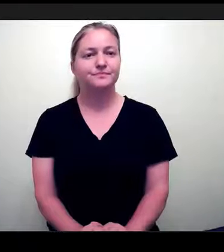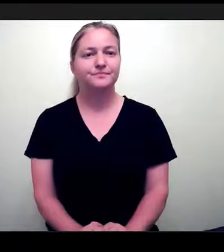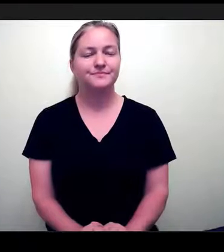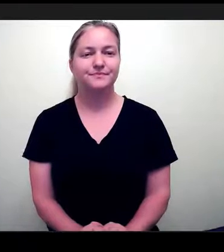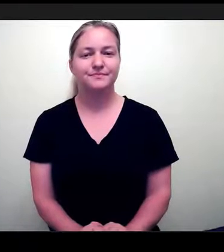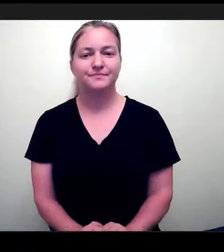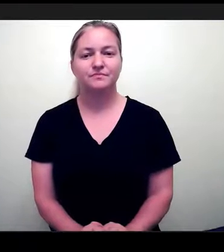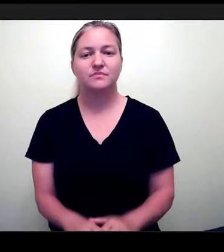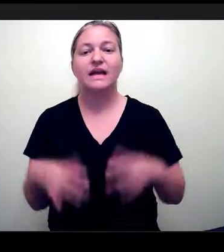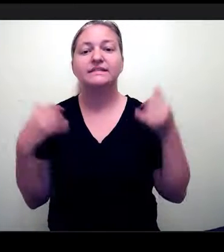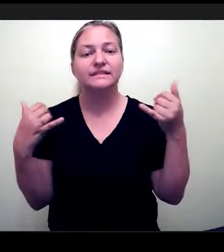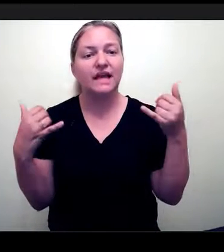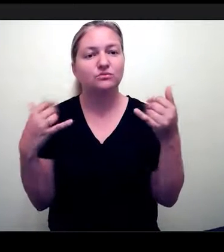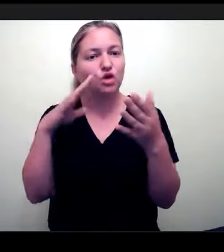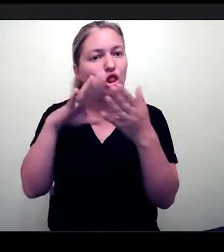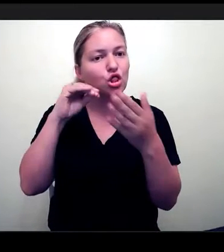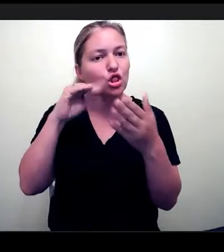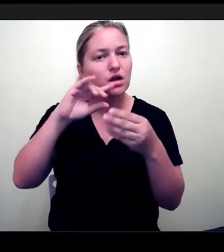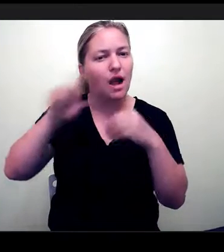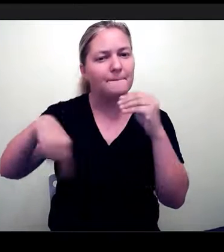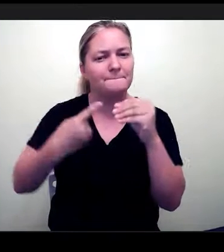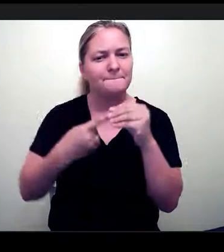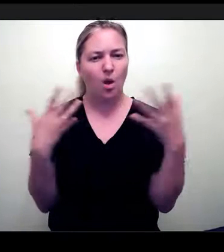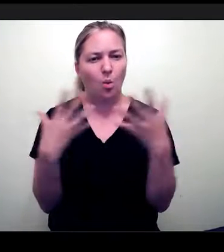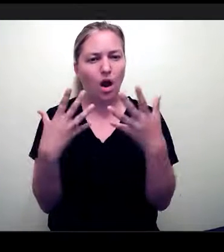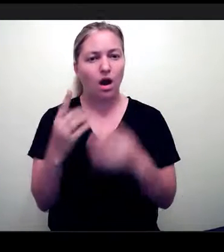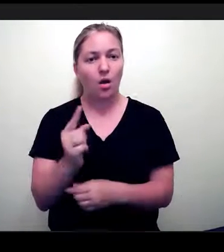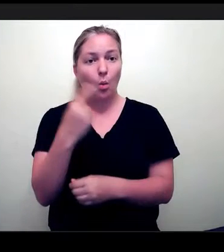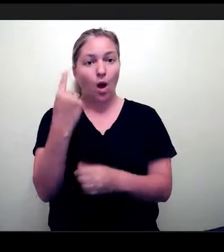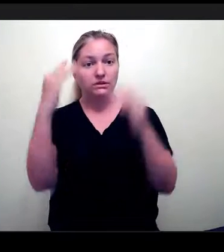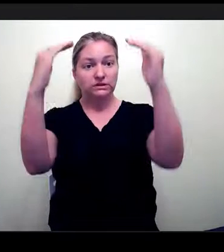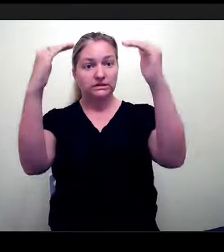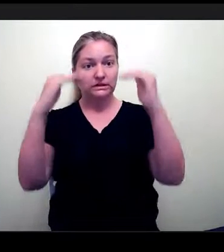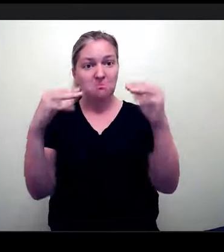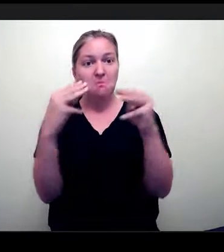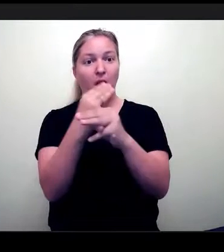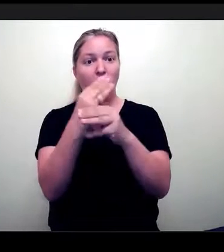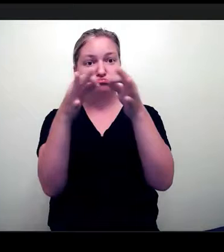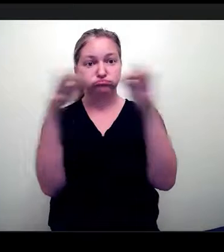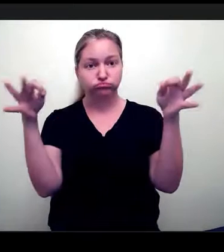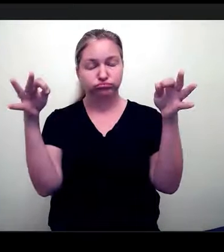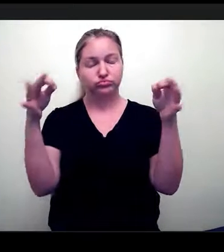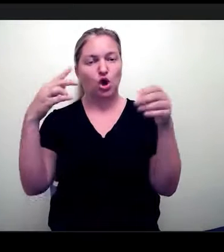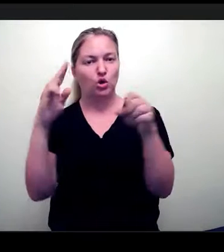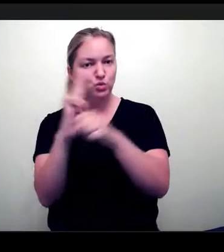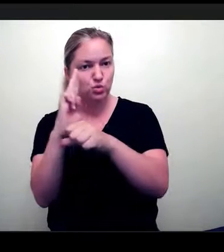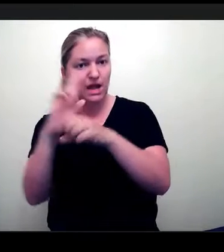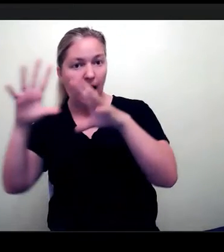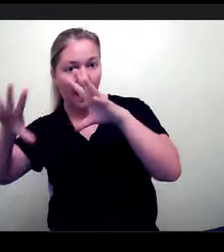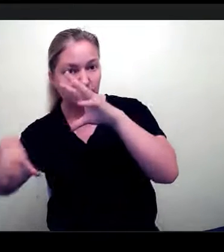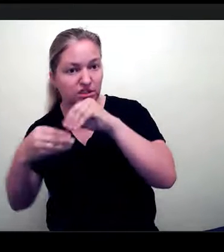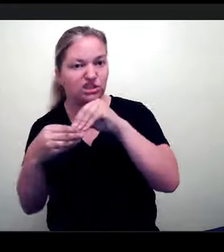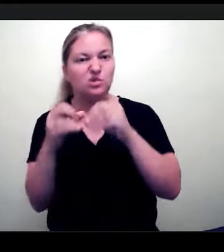Today we're going to be learning about one-step equations using addition and subtraction.